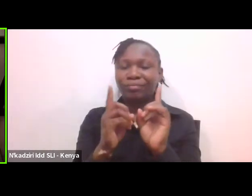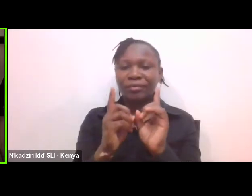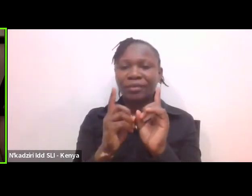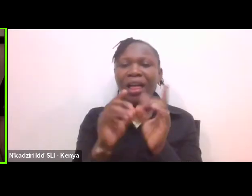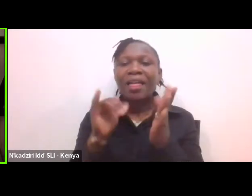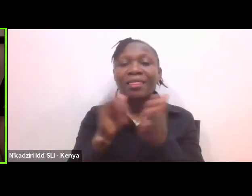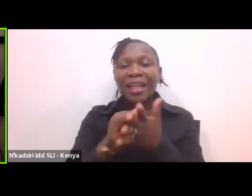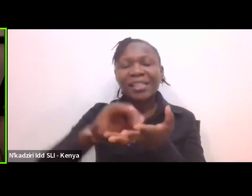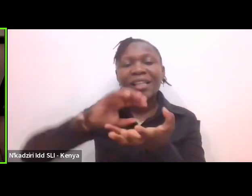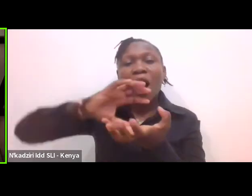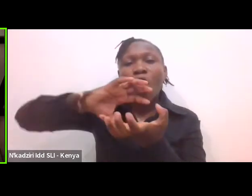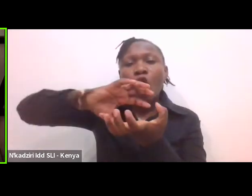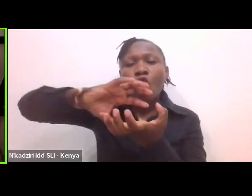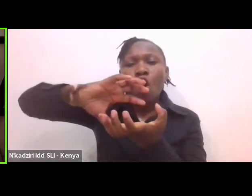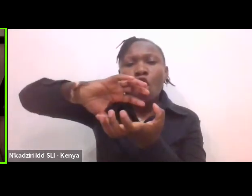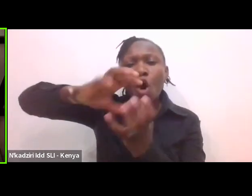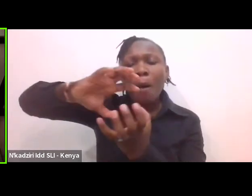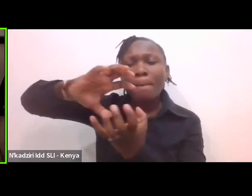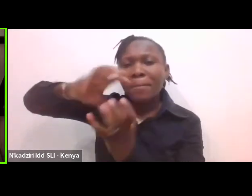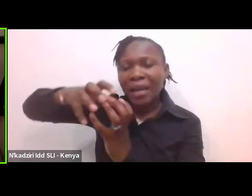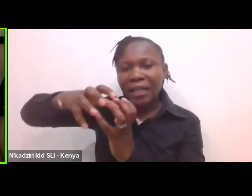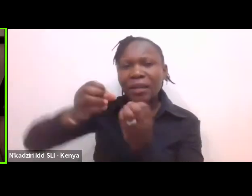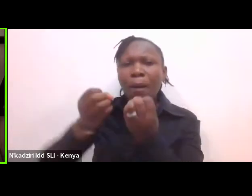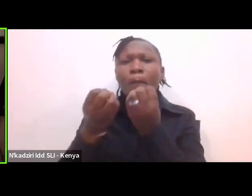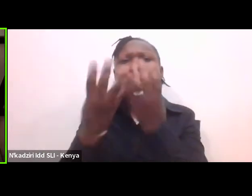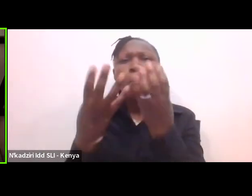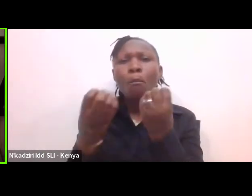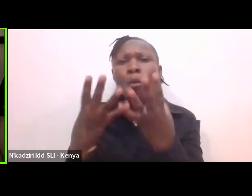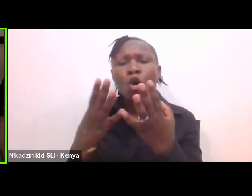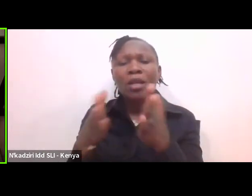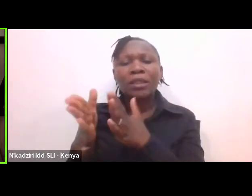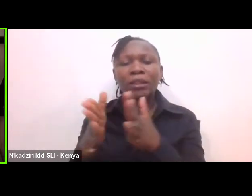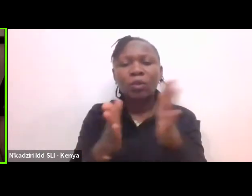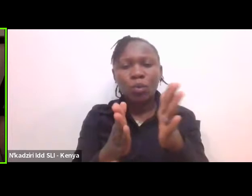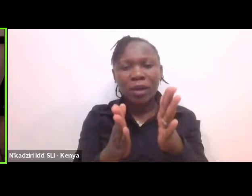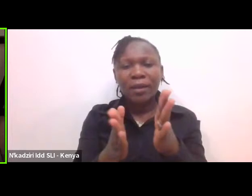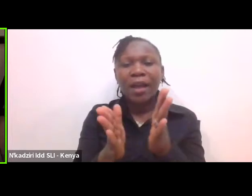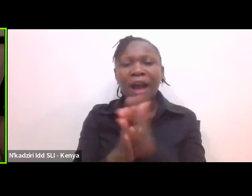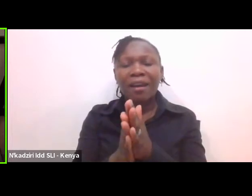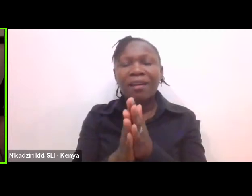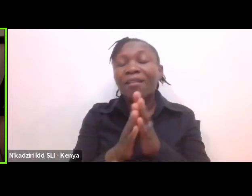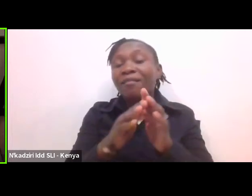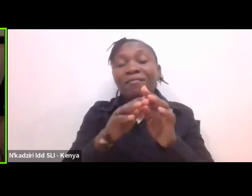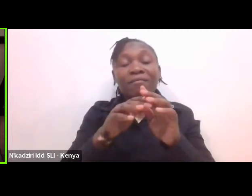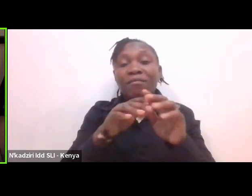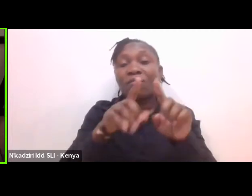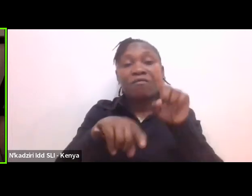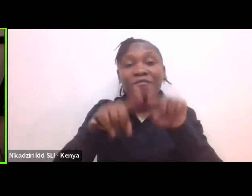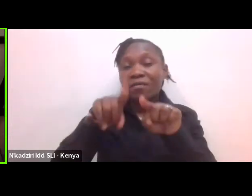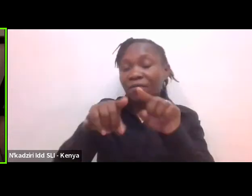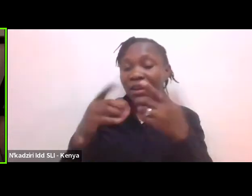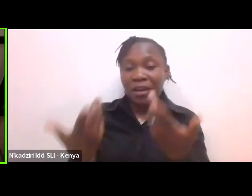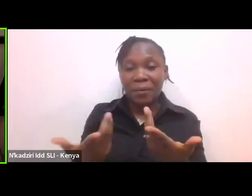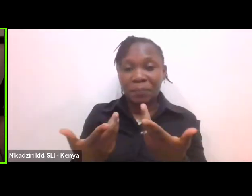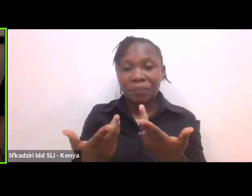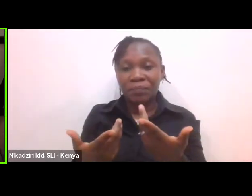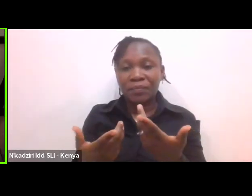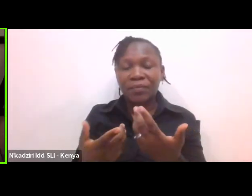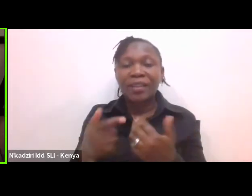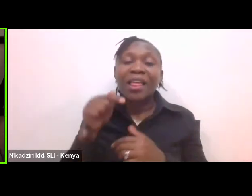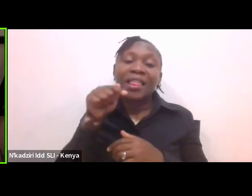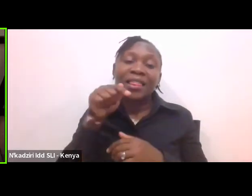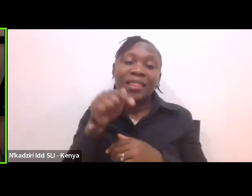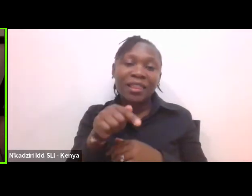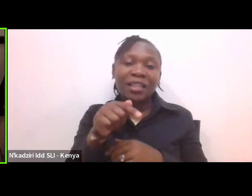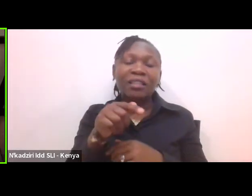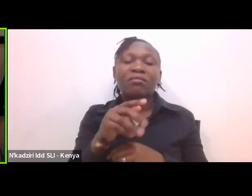multidimensional and dynamic phenomenon with its own values. So this talk comes with a